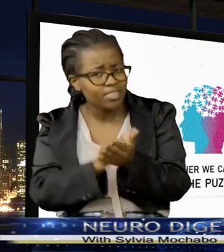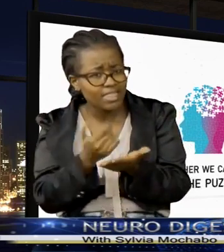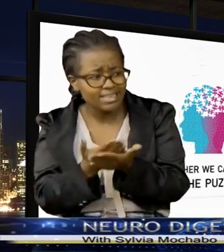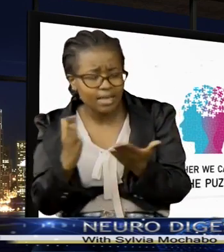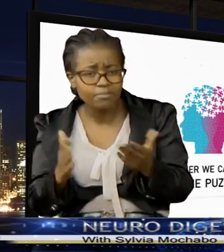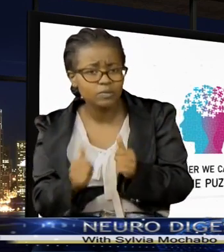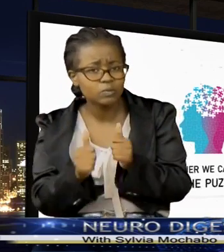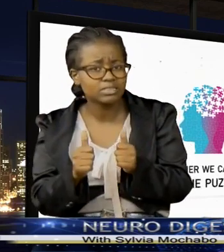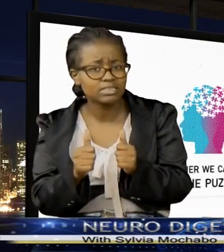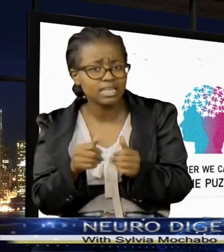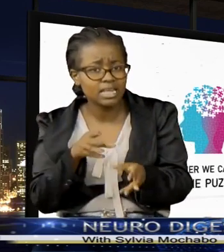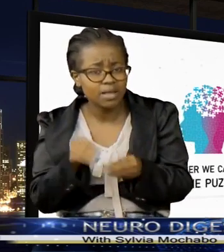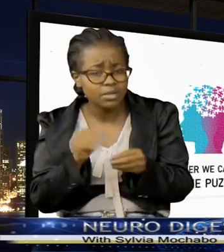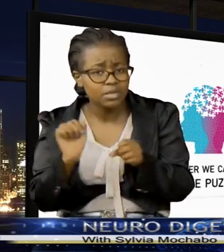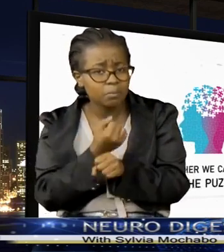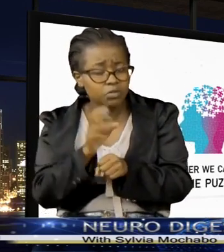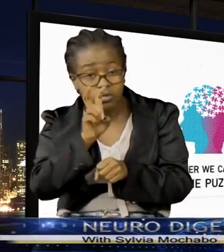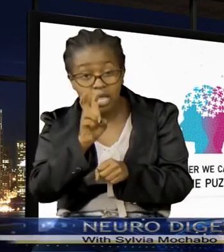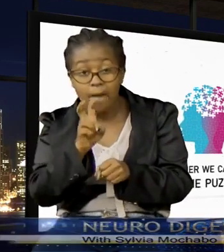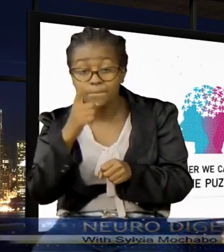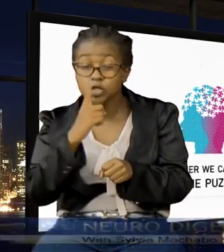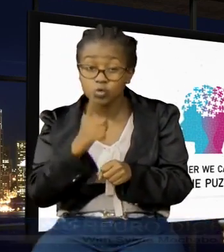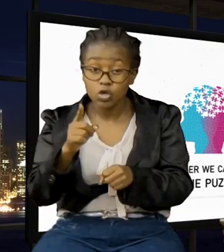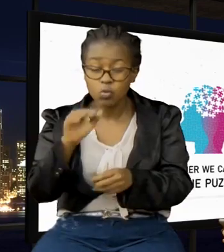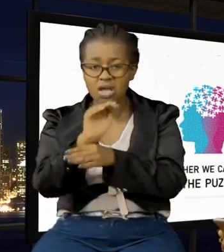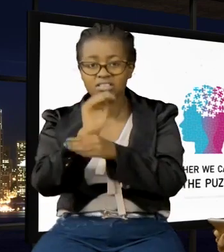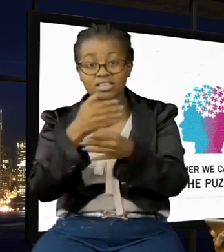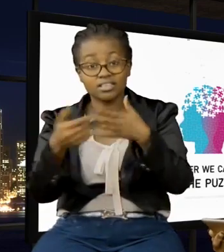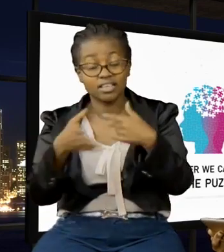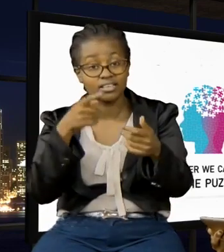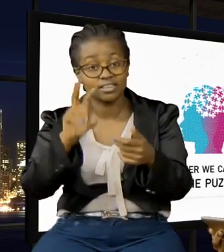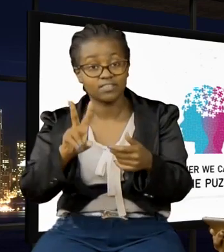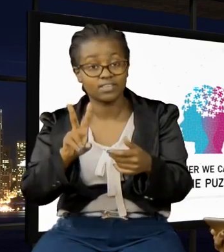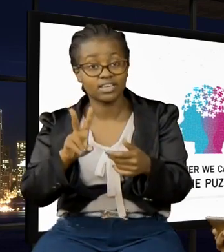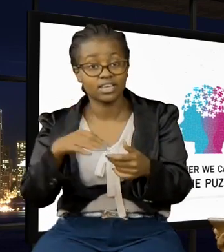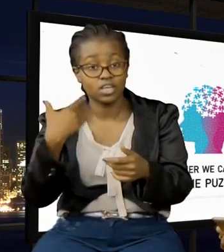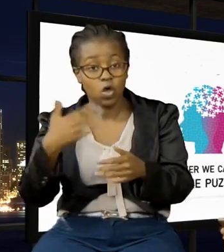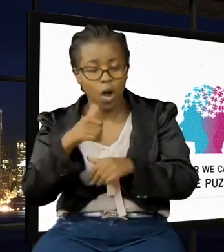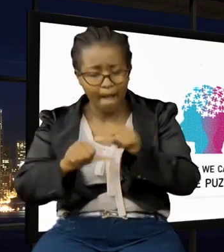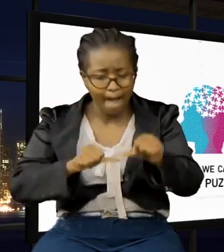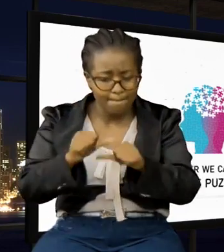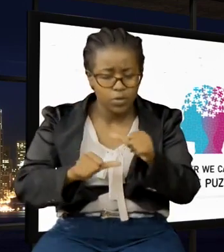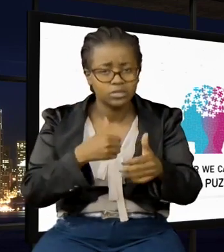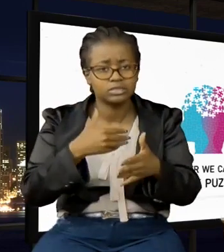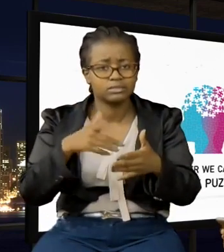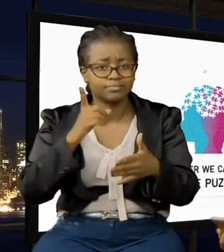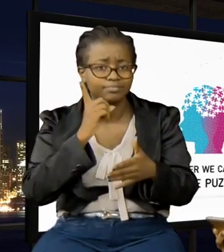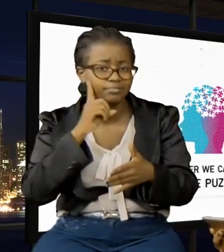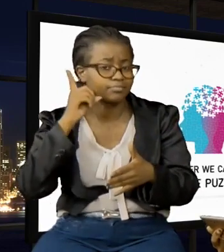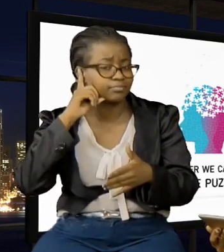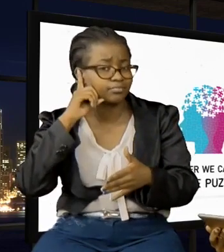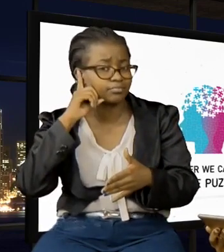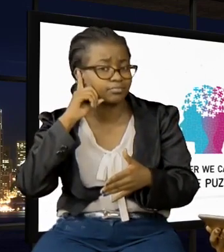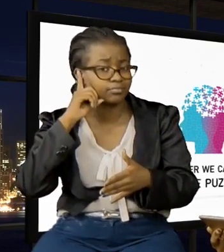something as invisible disability? I'm sure you're asking. Science TV is usually about the ones who cannot talk